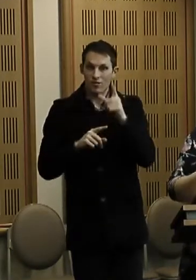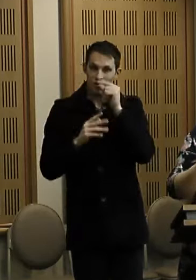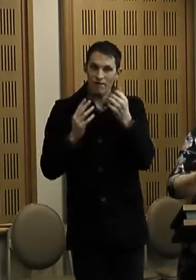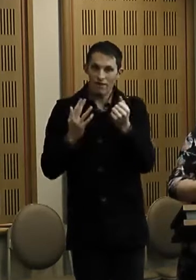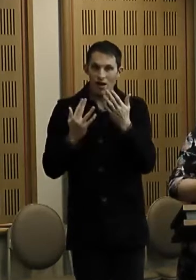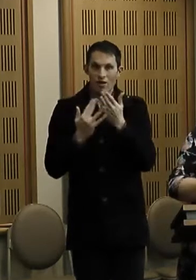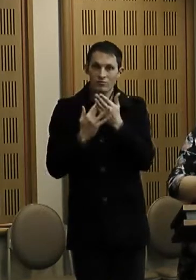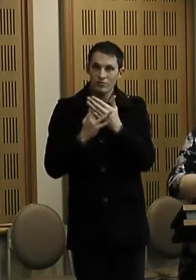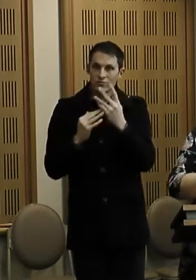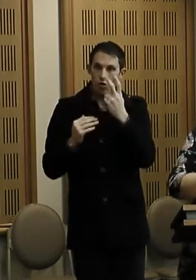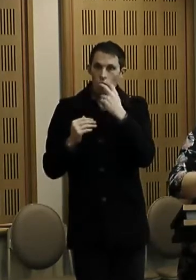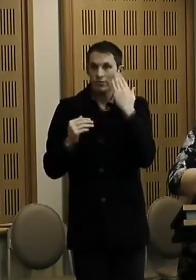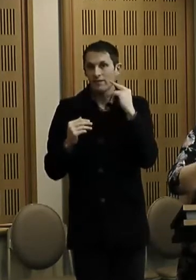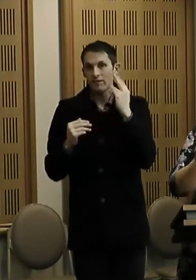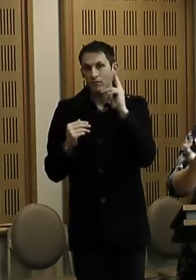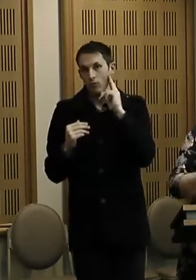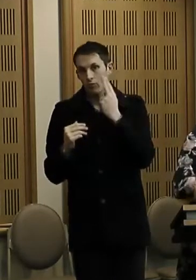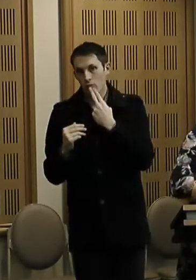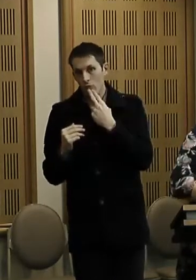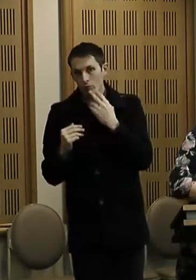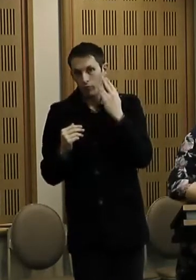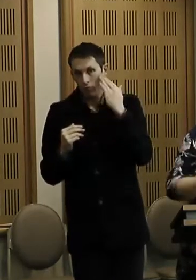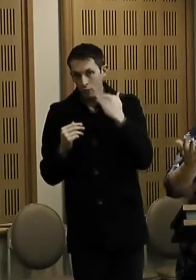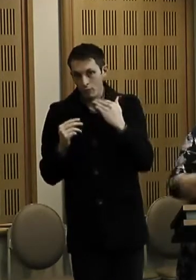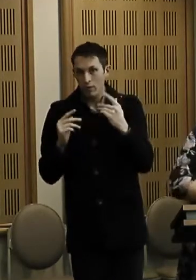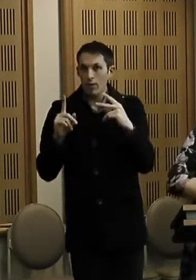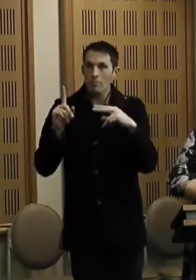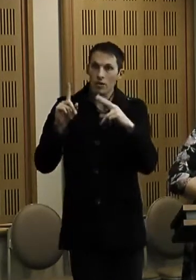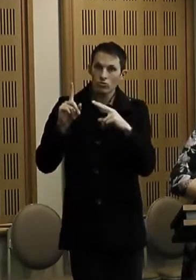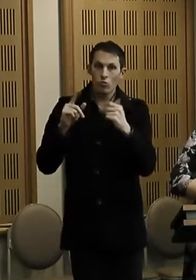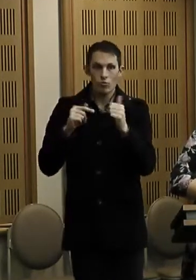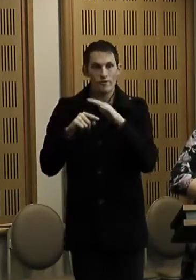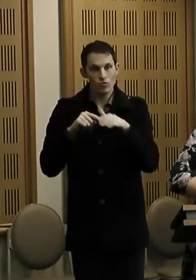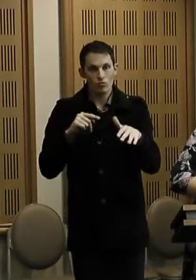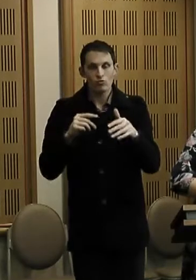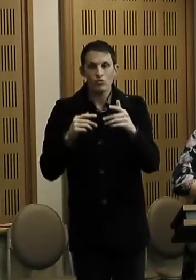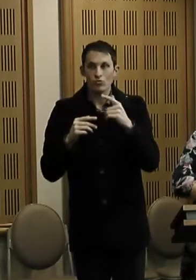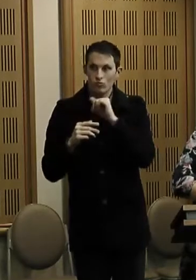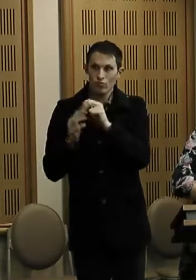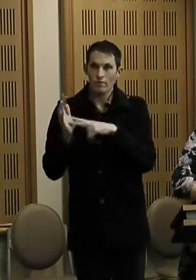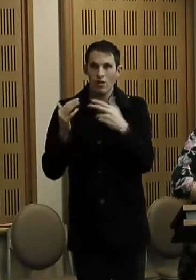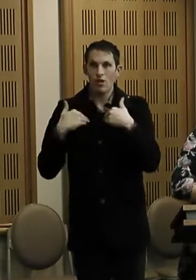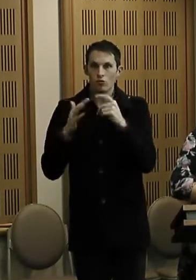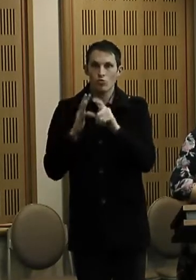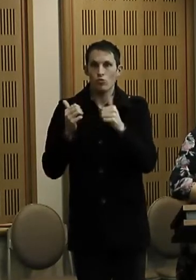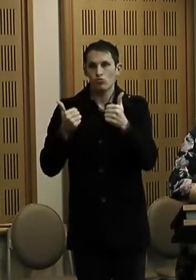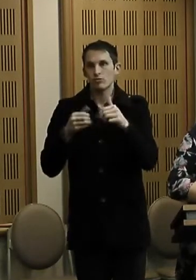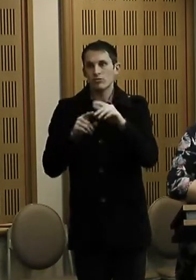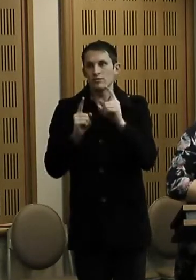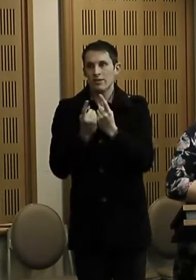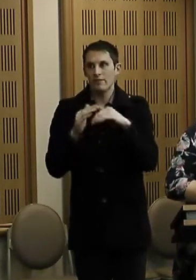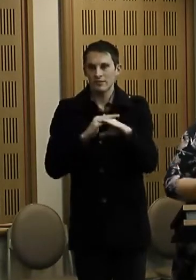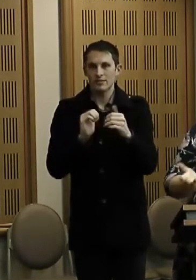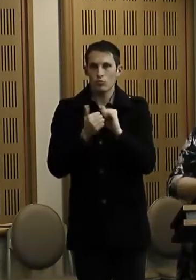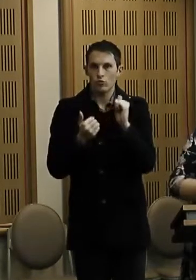and mentors and their sports and their lives. So VicHealth is really doing some really great stuff in the sporting space. Yeah.